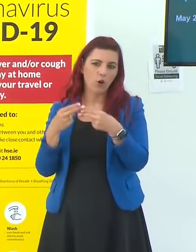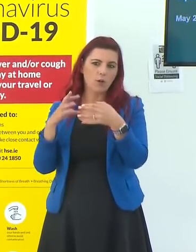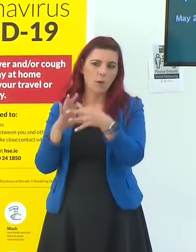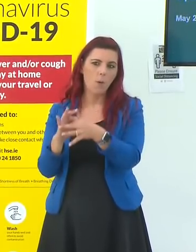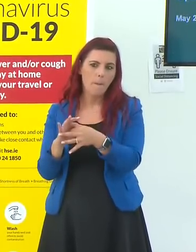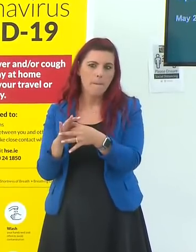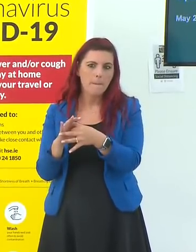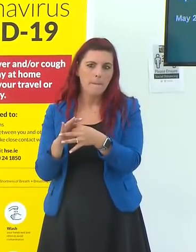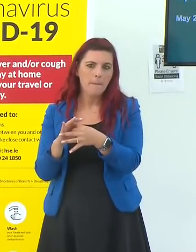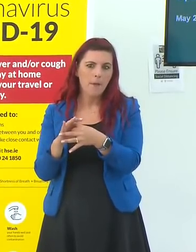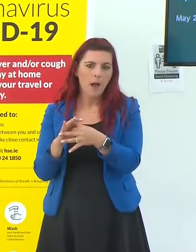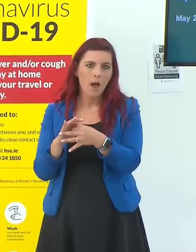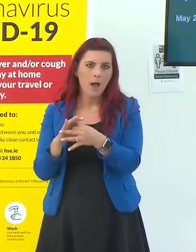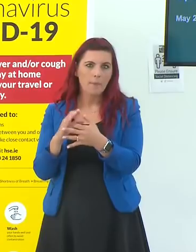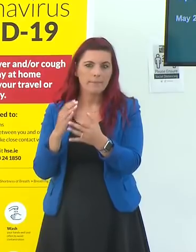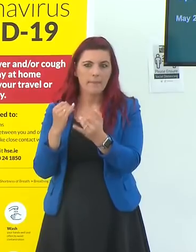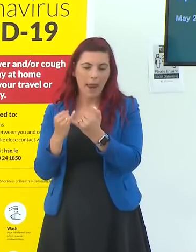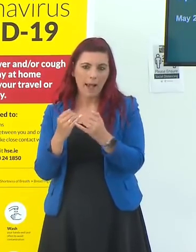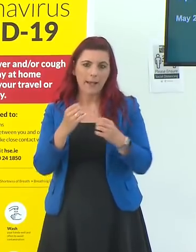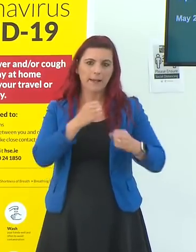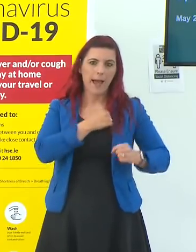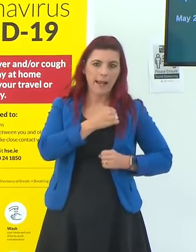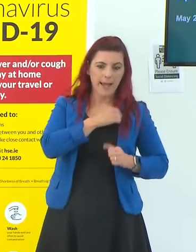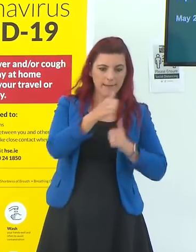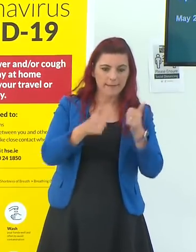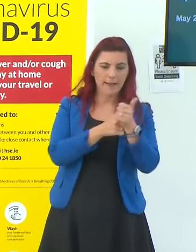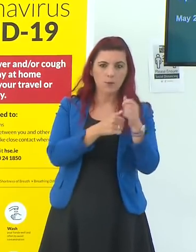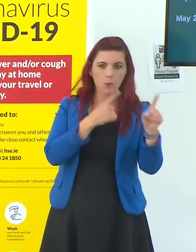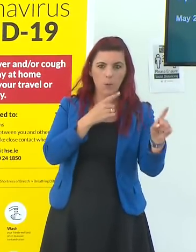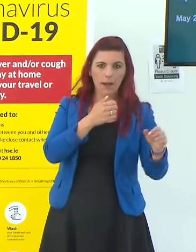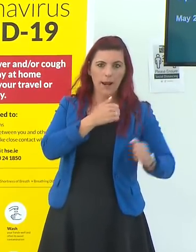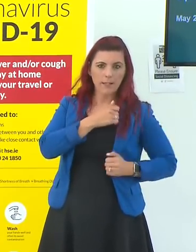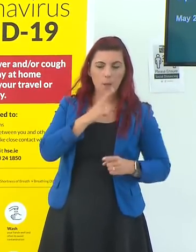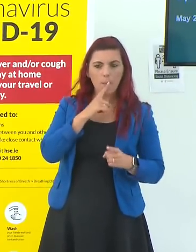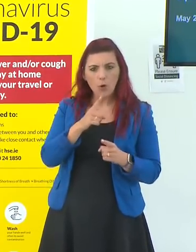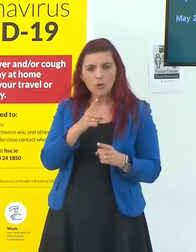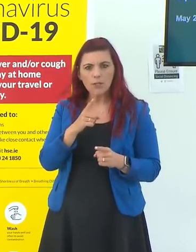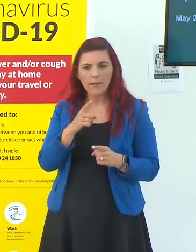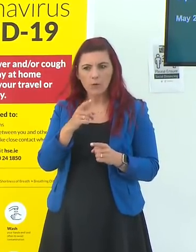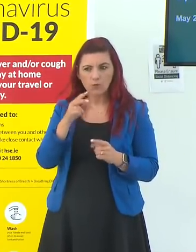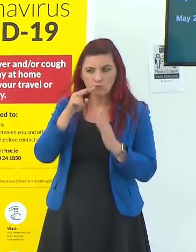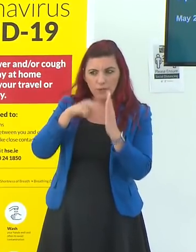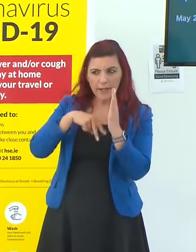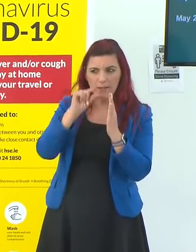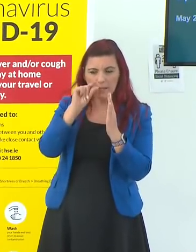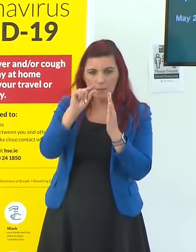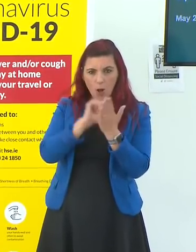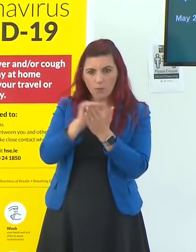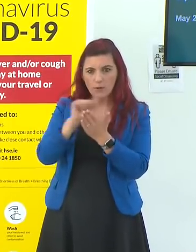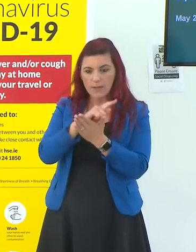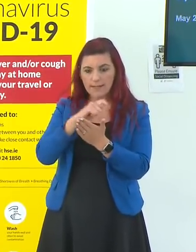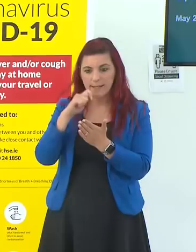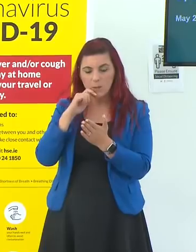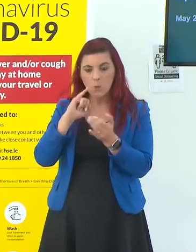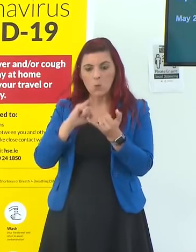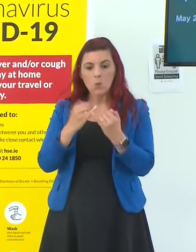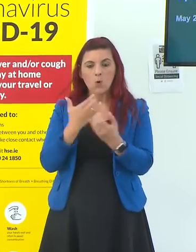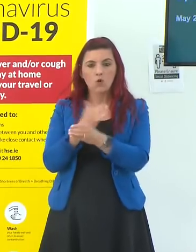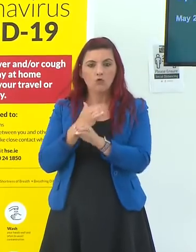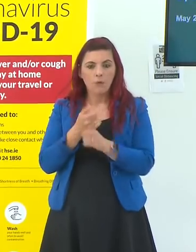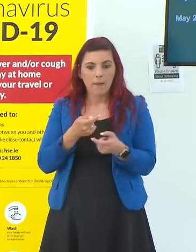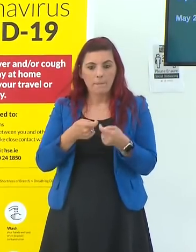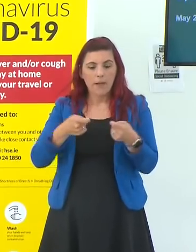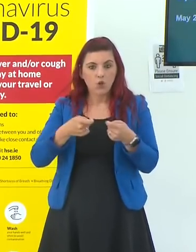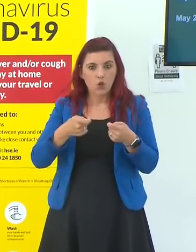second to Canada. But what it also shows, if you read the small print in that report, is that of the countries measured, where measurements took